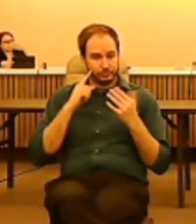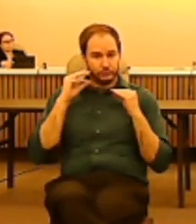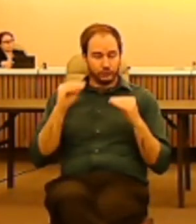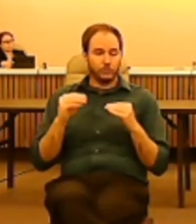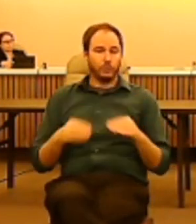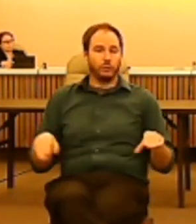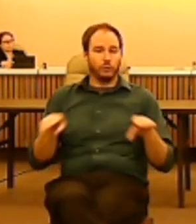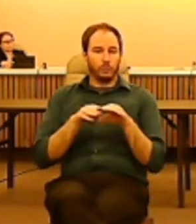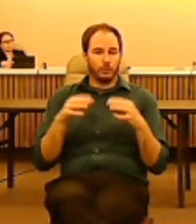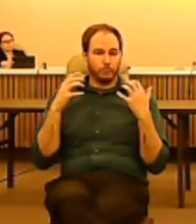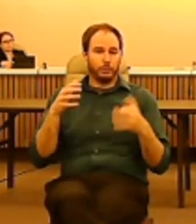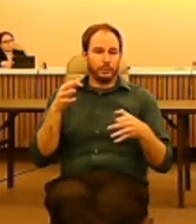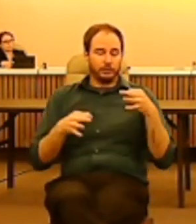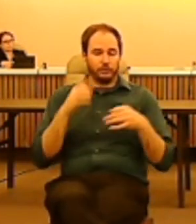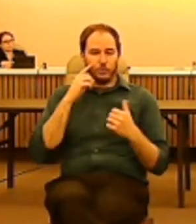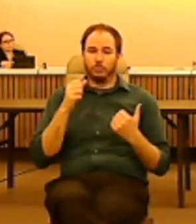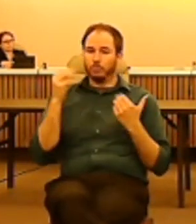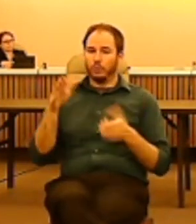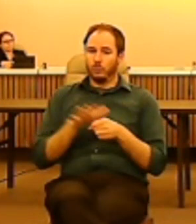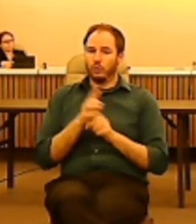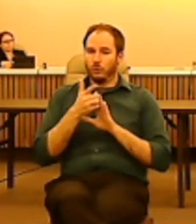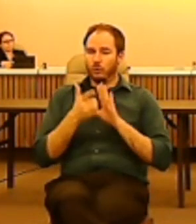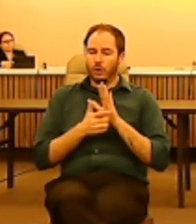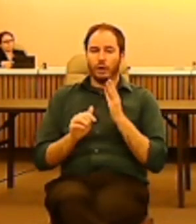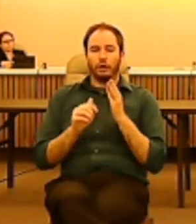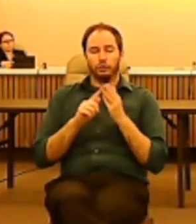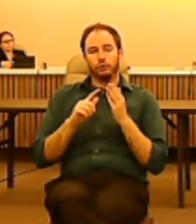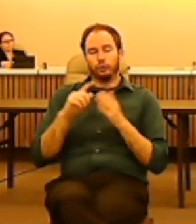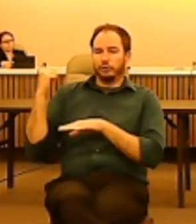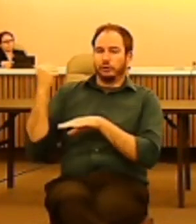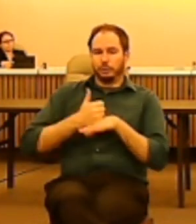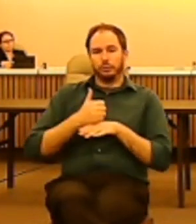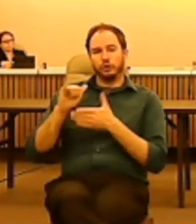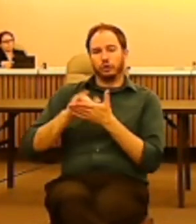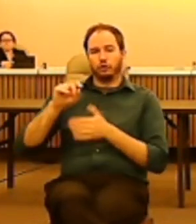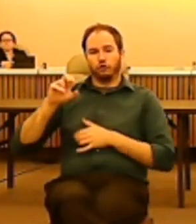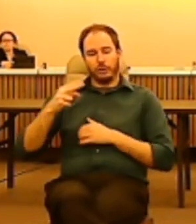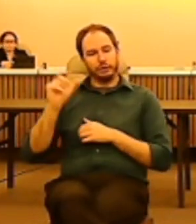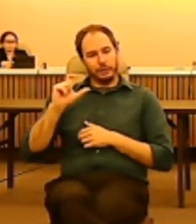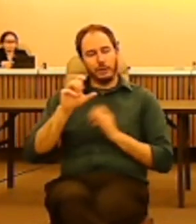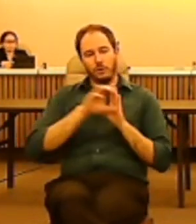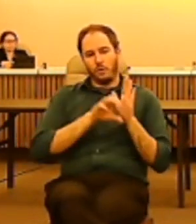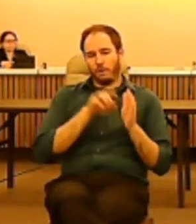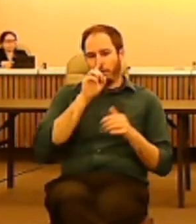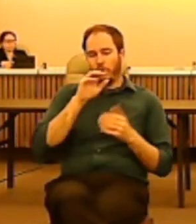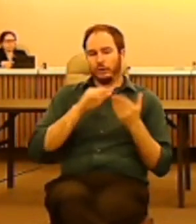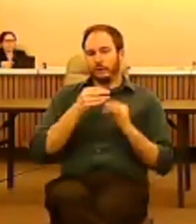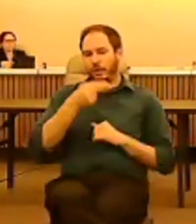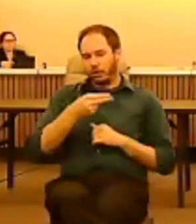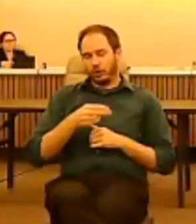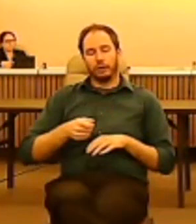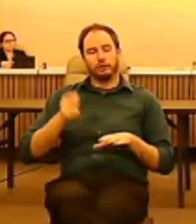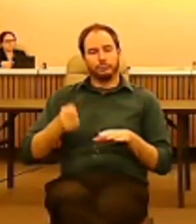I'm going to close the public hearing for the proposed local law to implement New York Stretch Energy Code in the town of Henrietta.